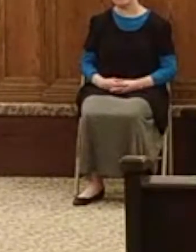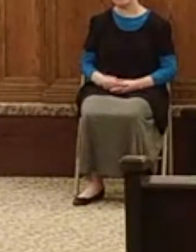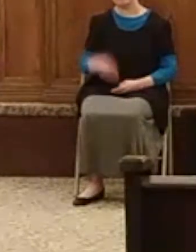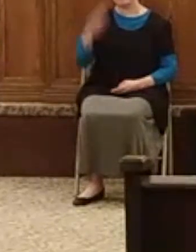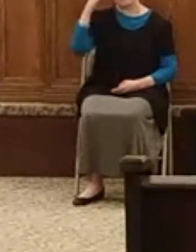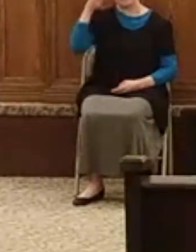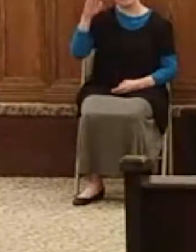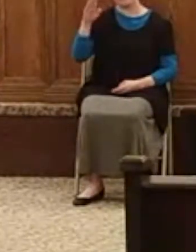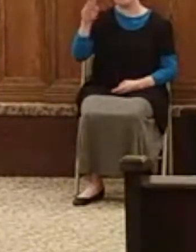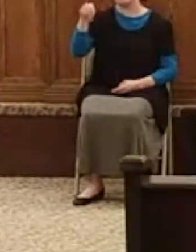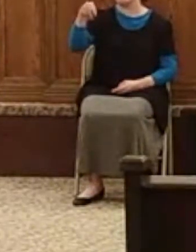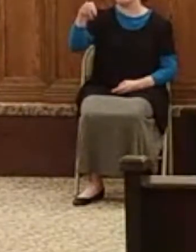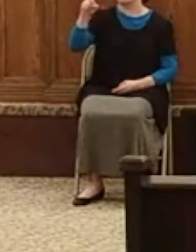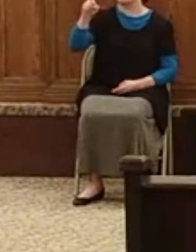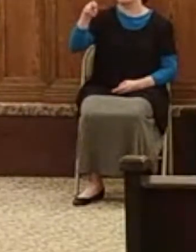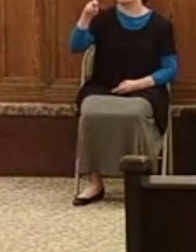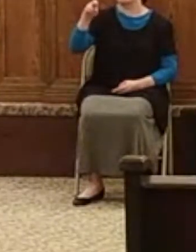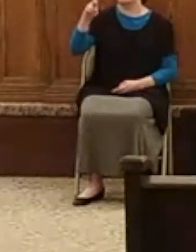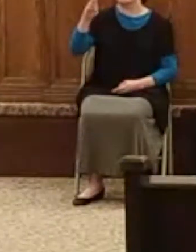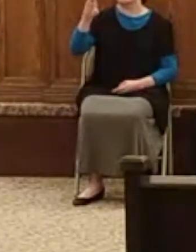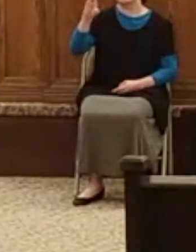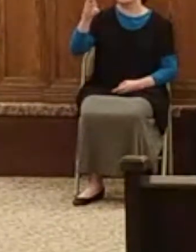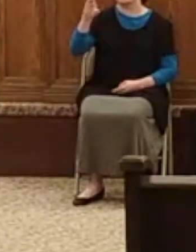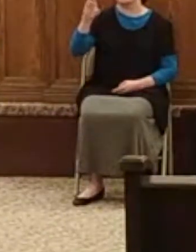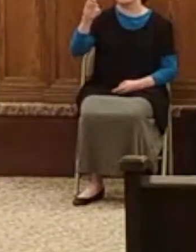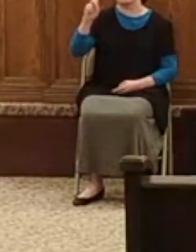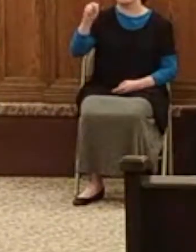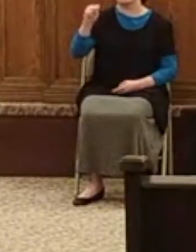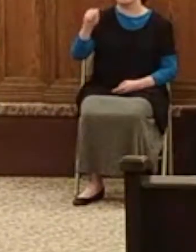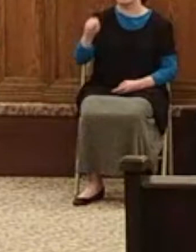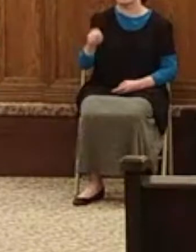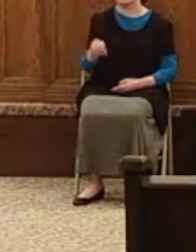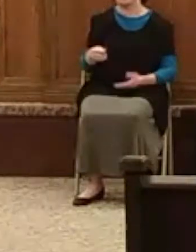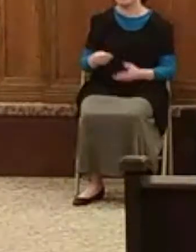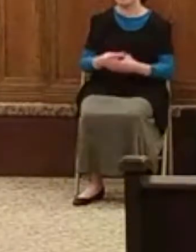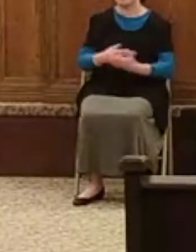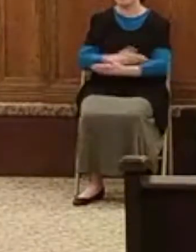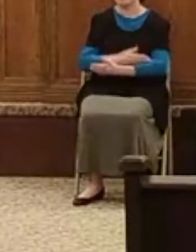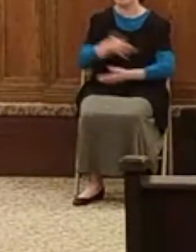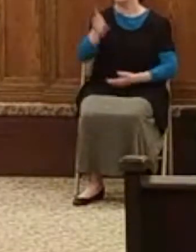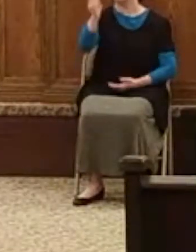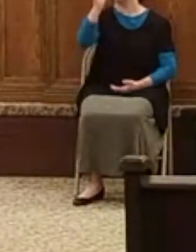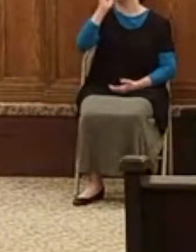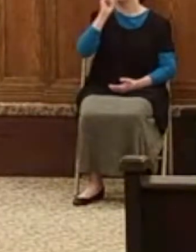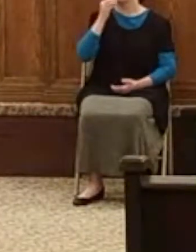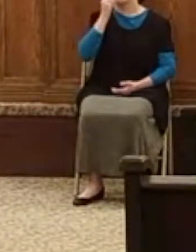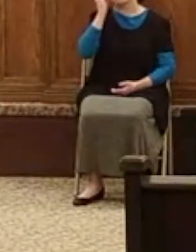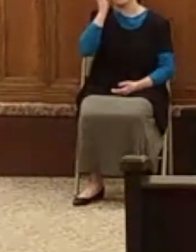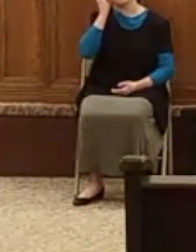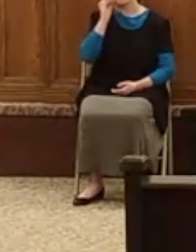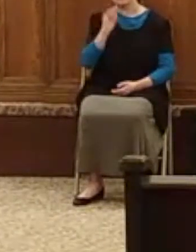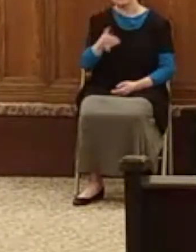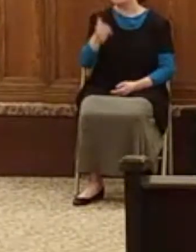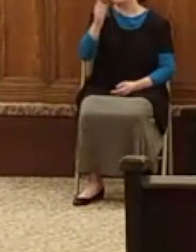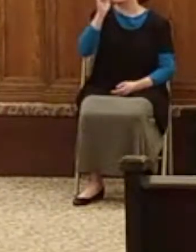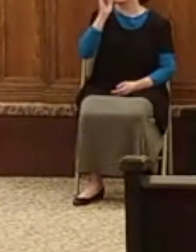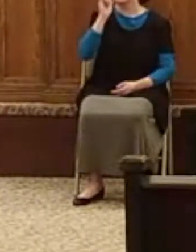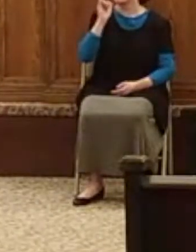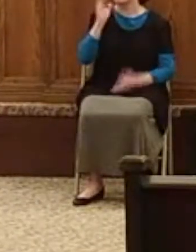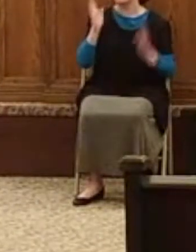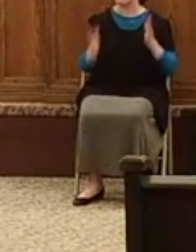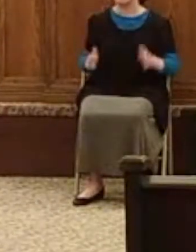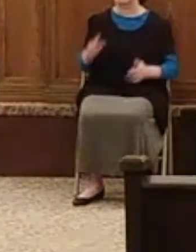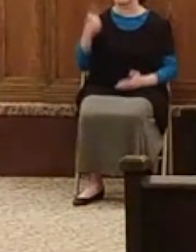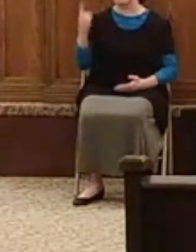I don't know what the percentage is that if you was raised in an alcoholic home, that you're going to be an alcoholic